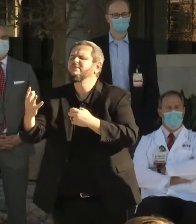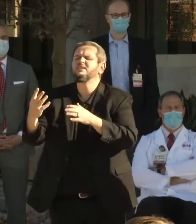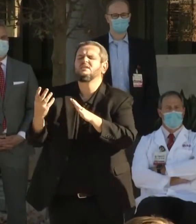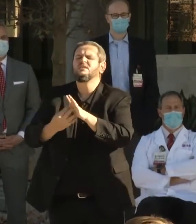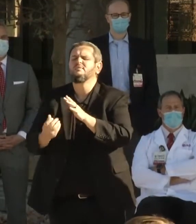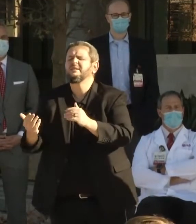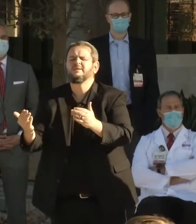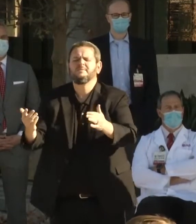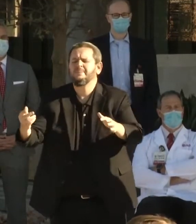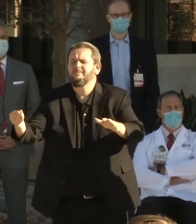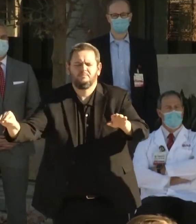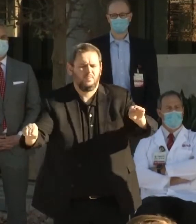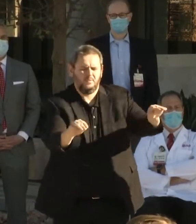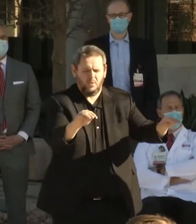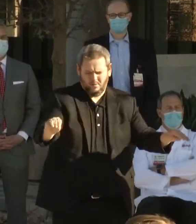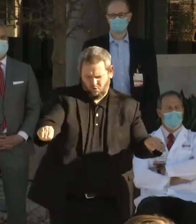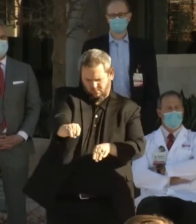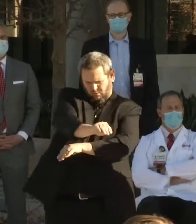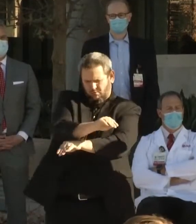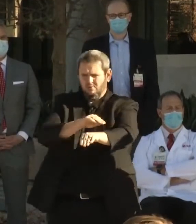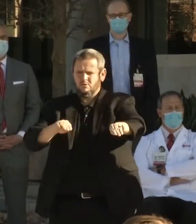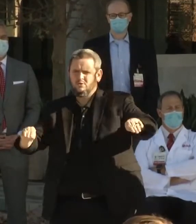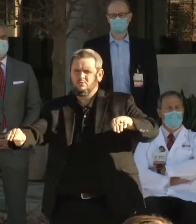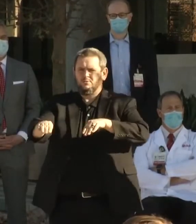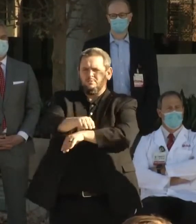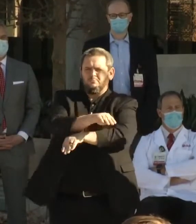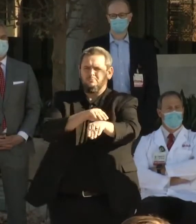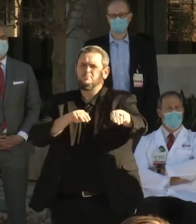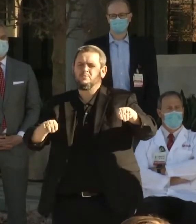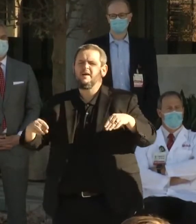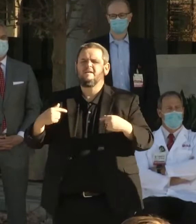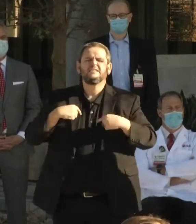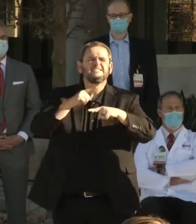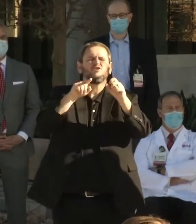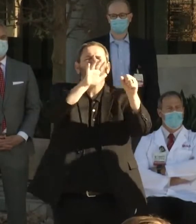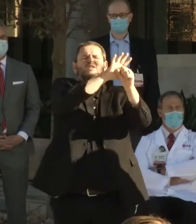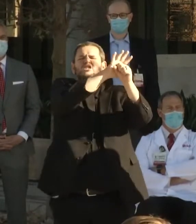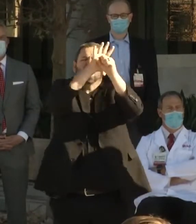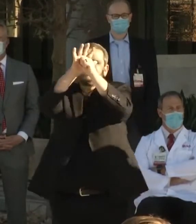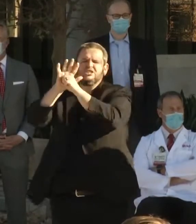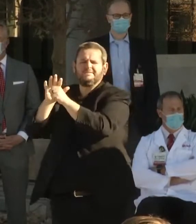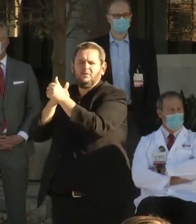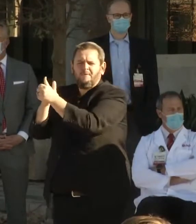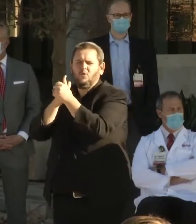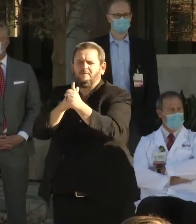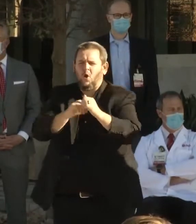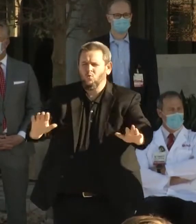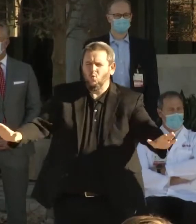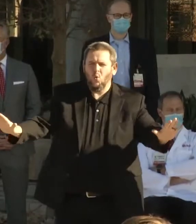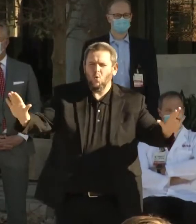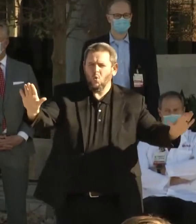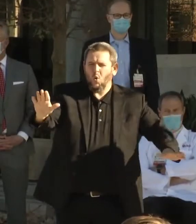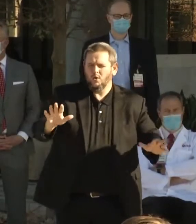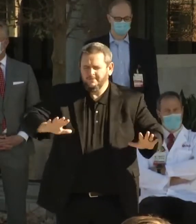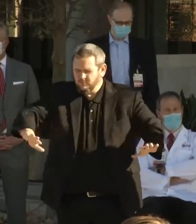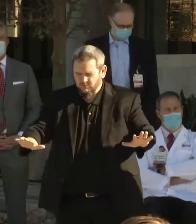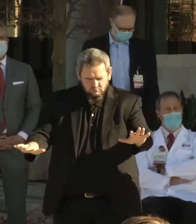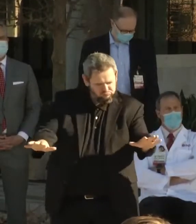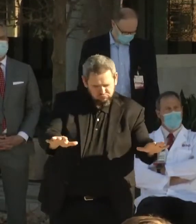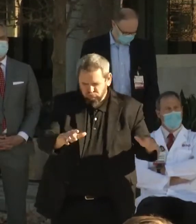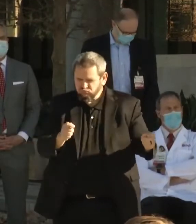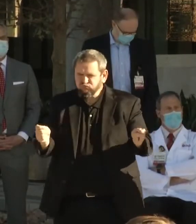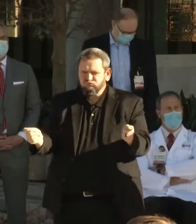regions, and they're going to be communicating with each other, both with the hospitals in the regions, but also between the different